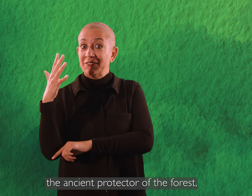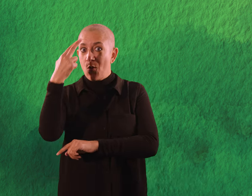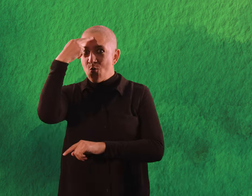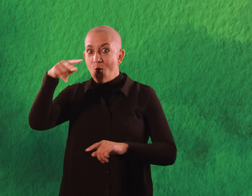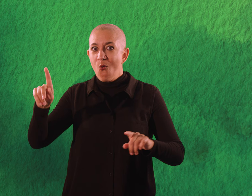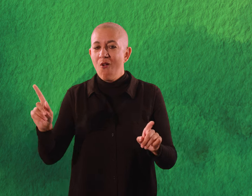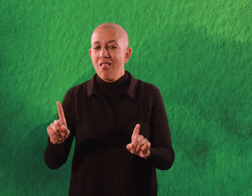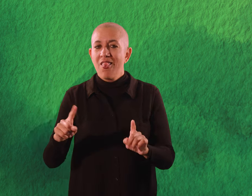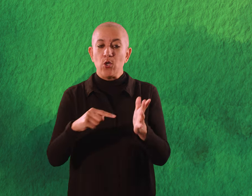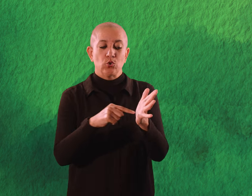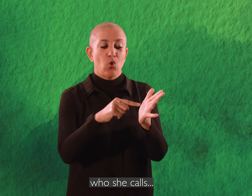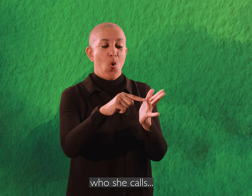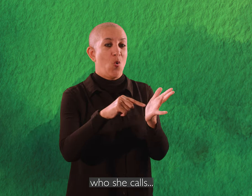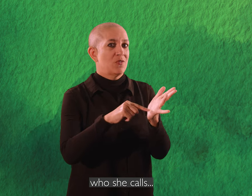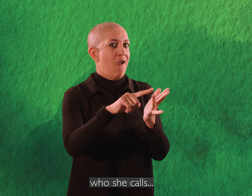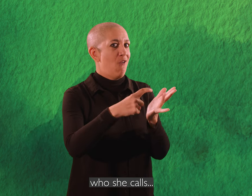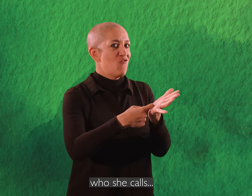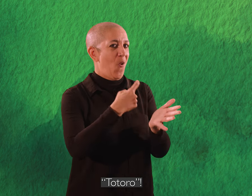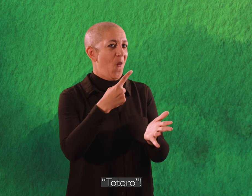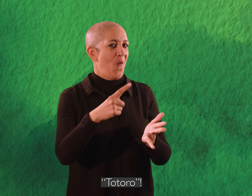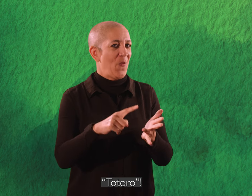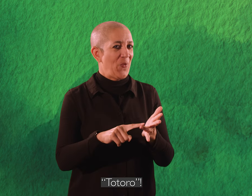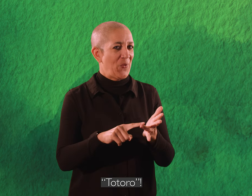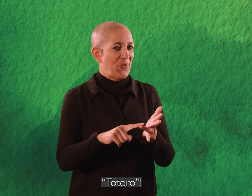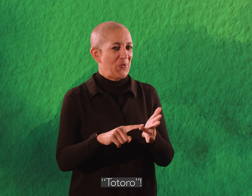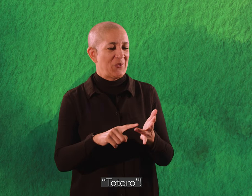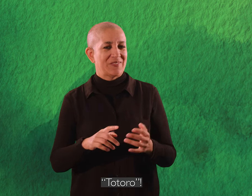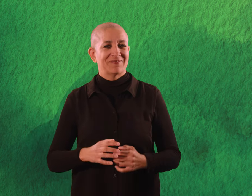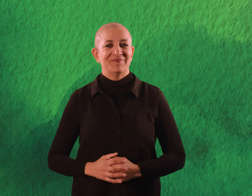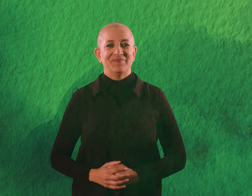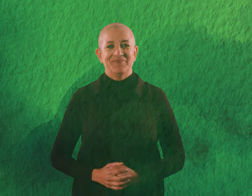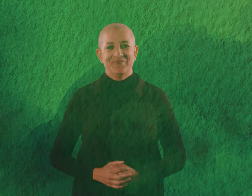ancient protector of the forest, who she calls Totoro.